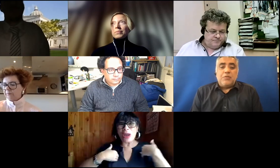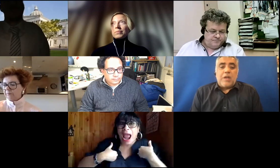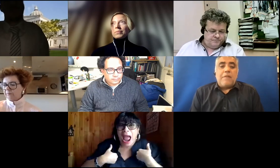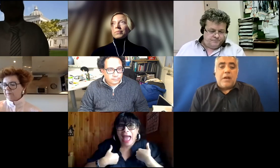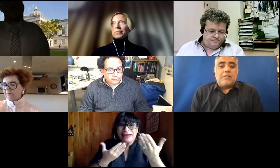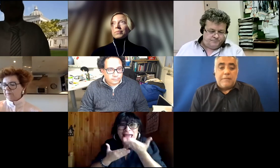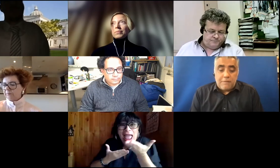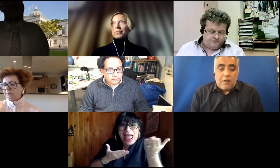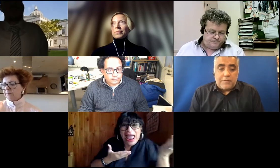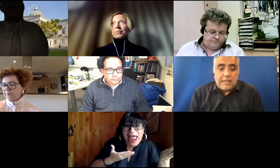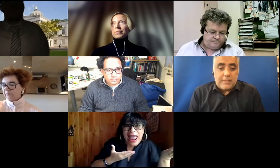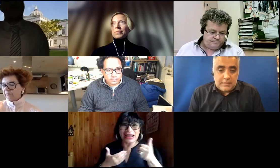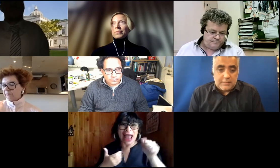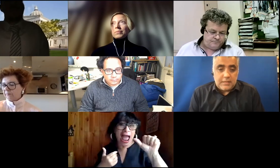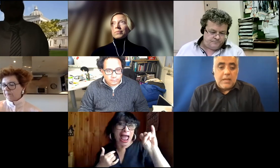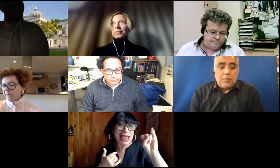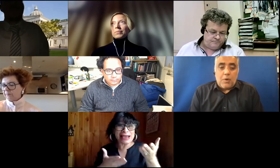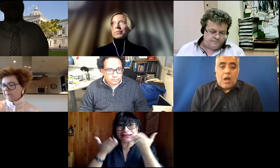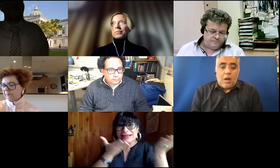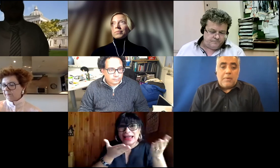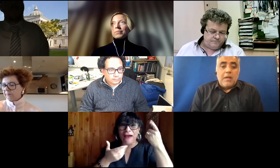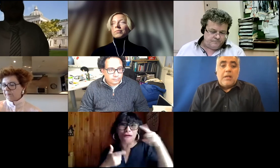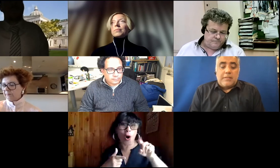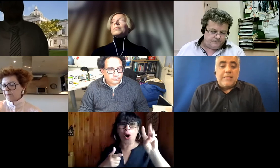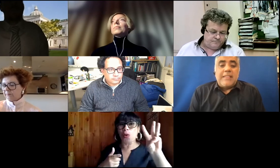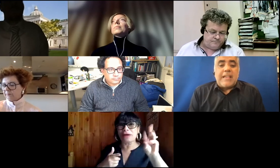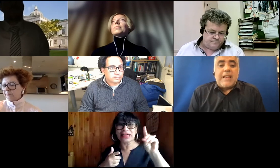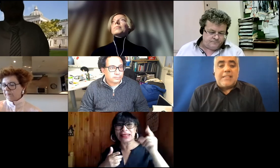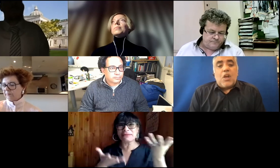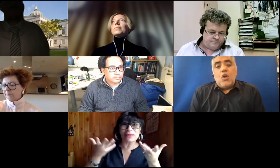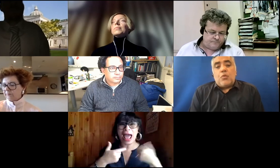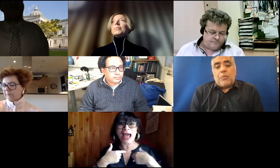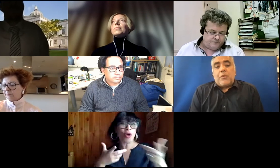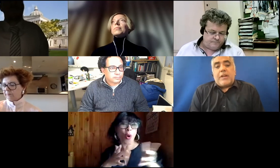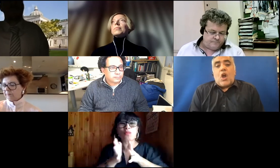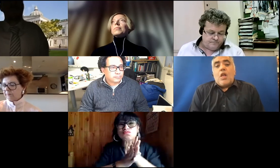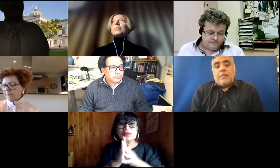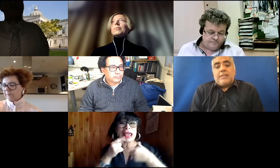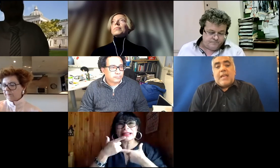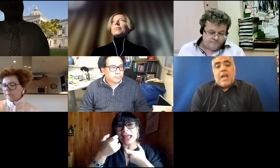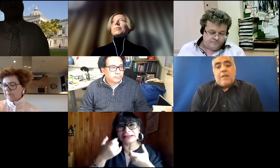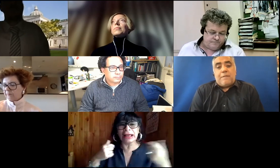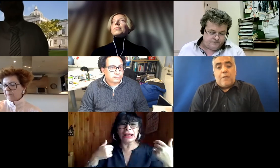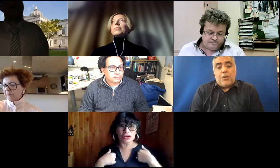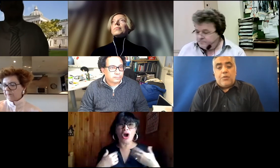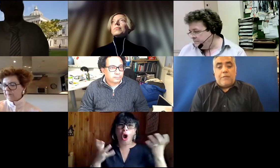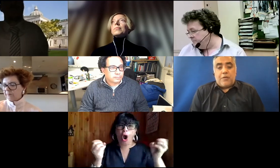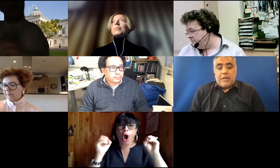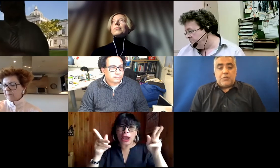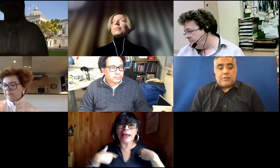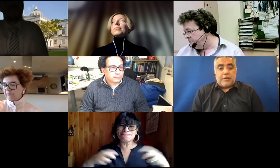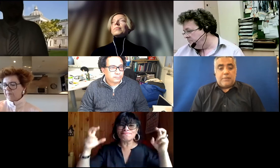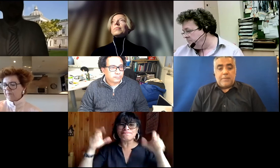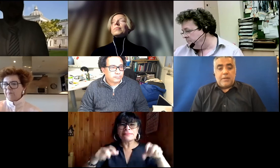they need to have us involved in this. Then they cannot say, oh, look, we created all of this AI for you if